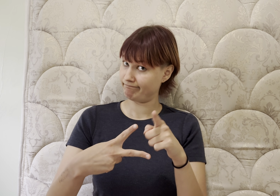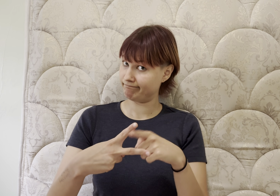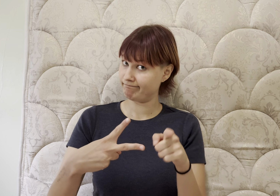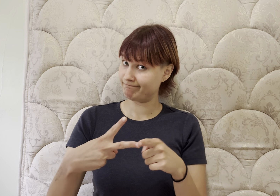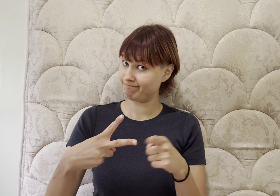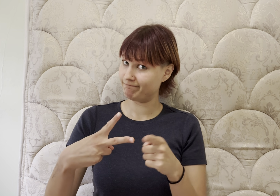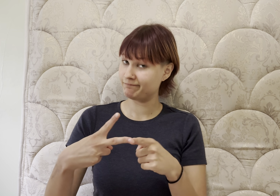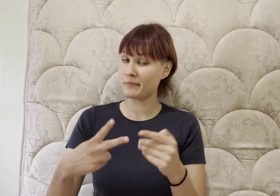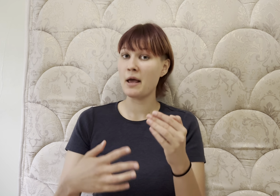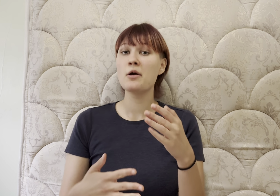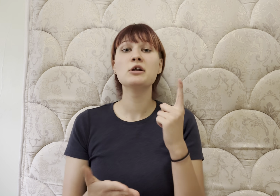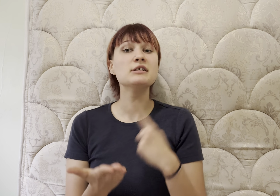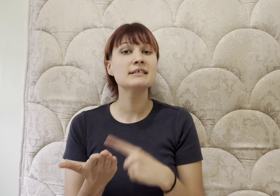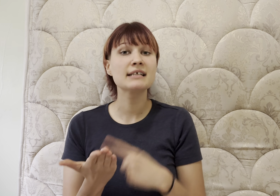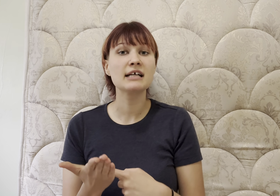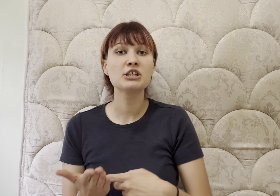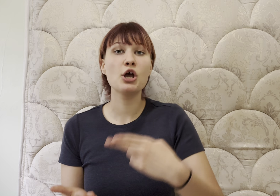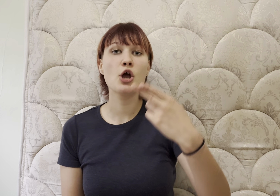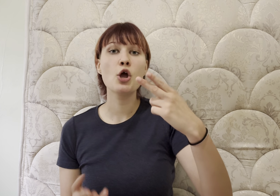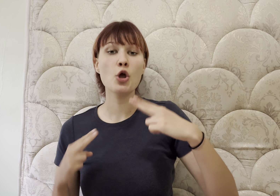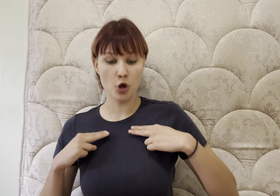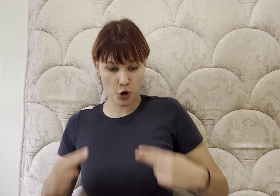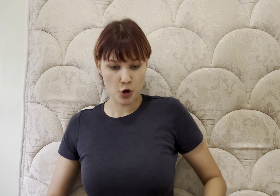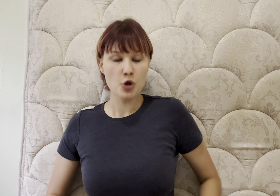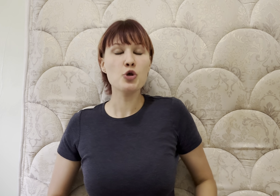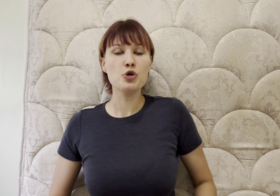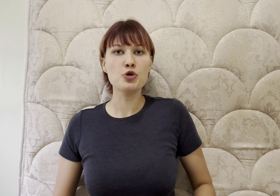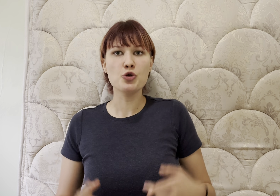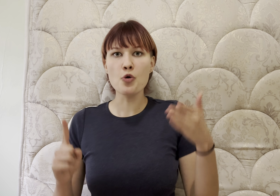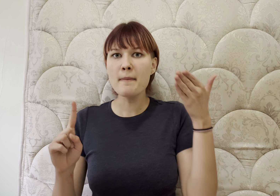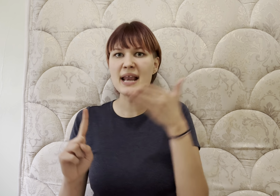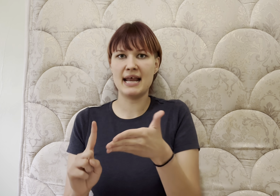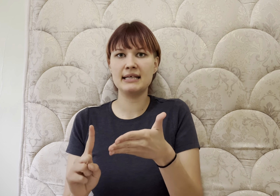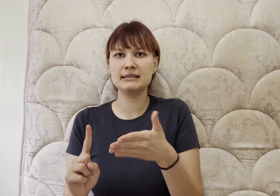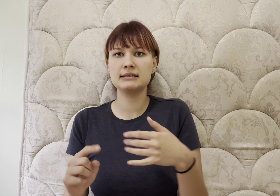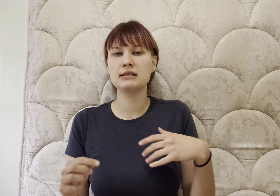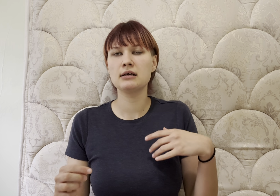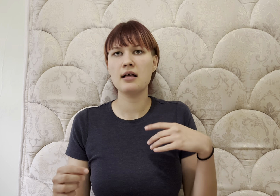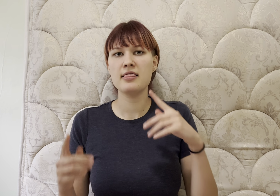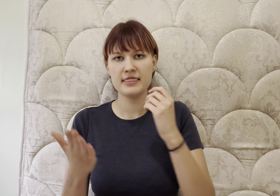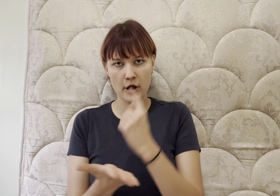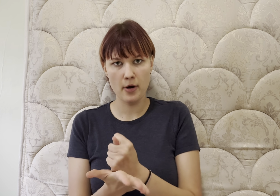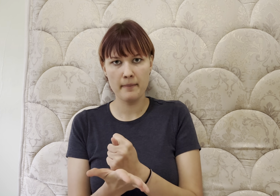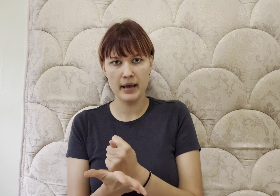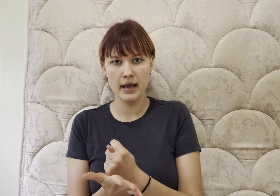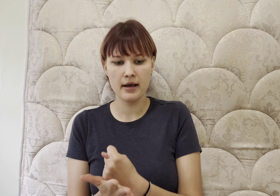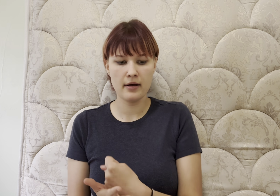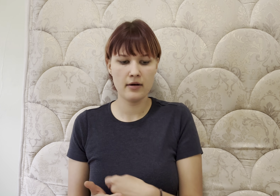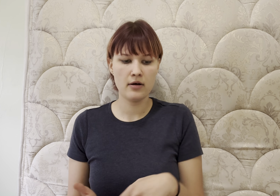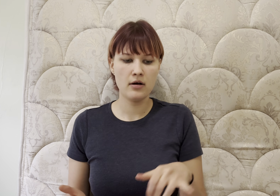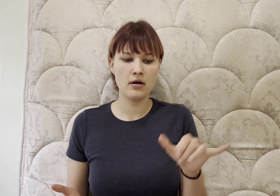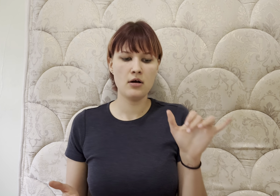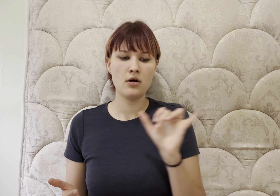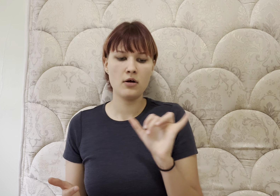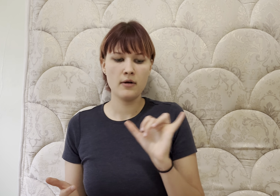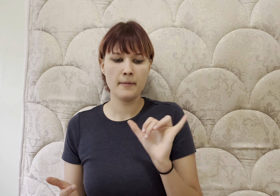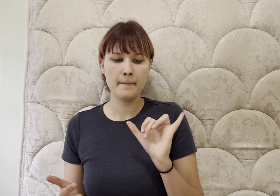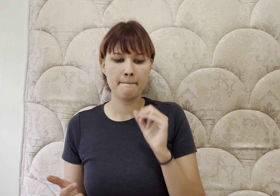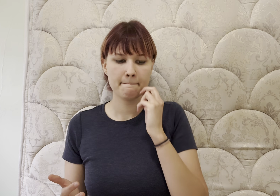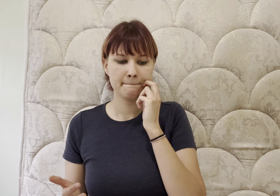is about as different as psychotherapy as you can get. Humanist therapy focuses on the positive aspects of being